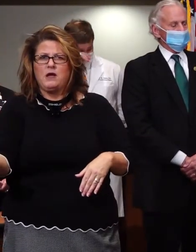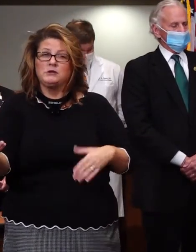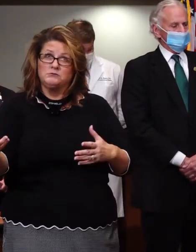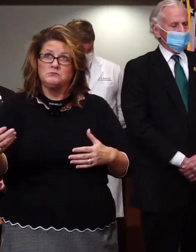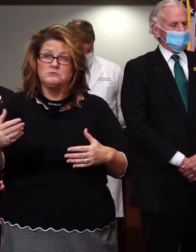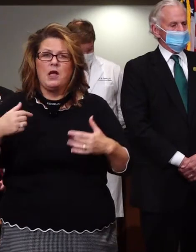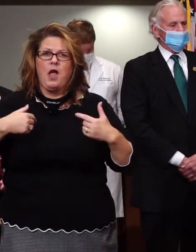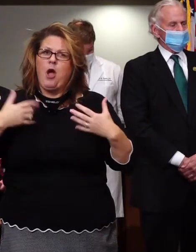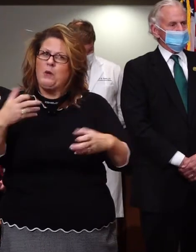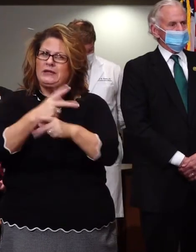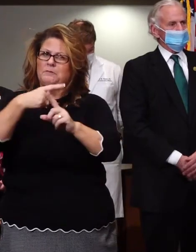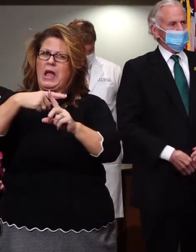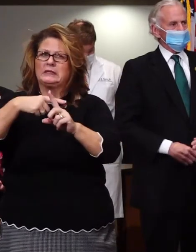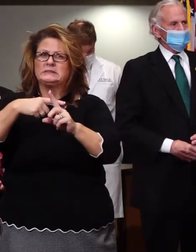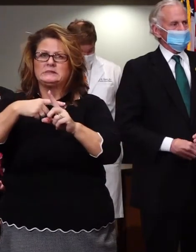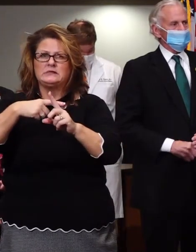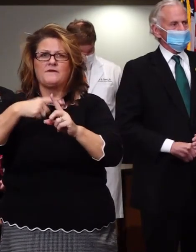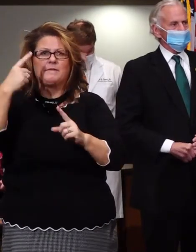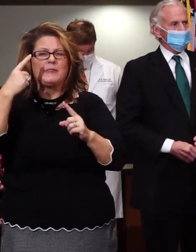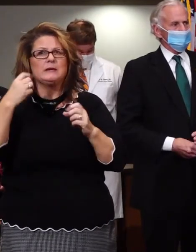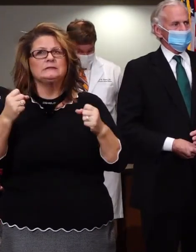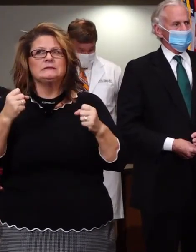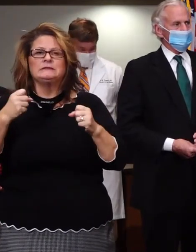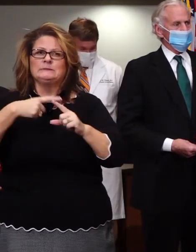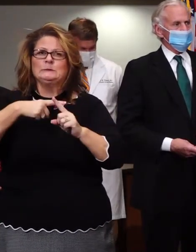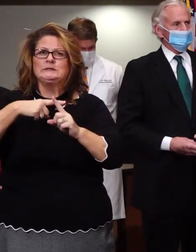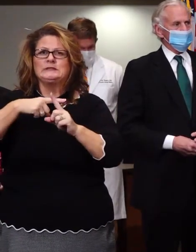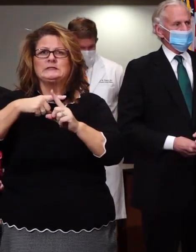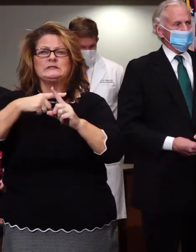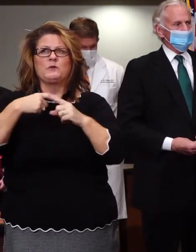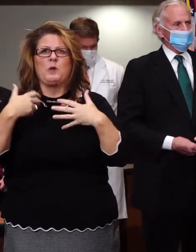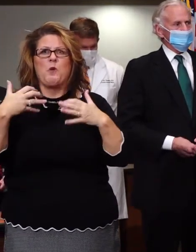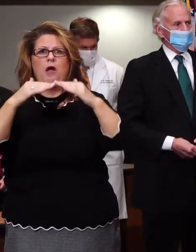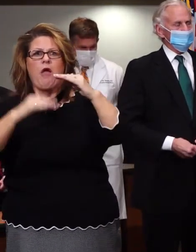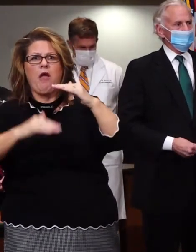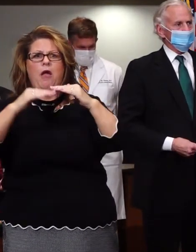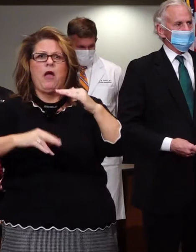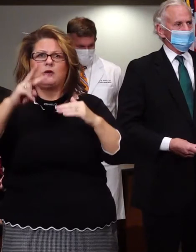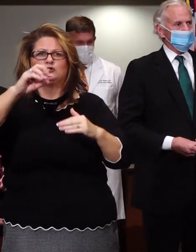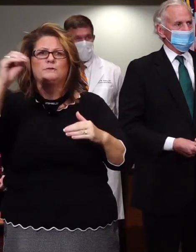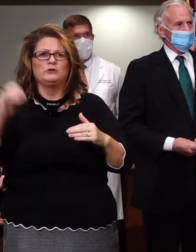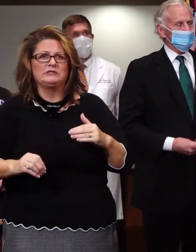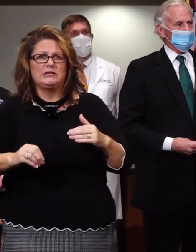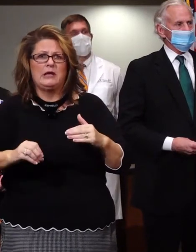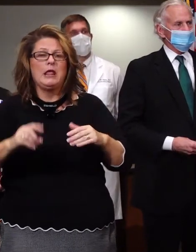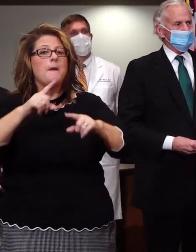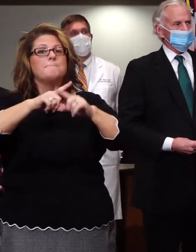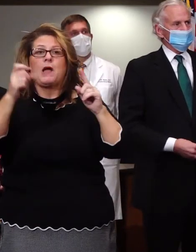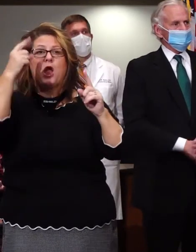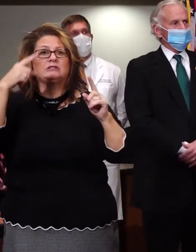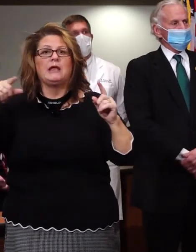hope that there's some good mojo occurring that would allow the numbers to be less, but I don't think you can assume right now, because the numbers